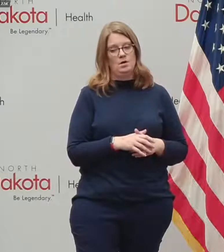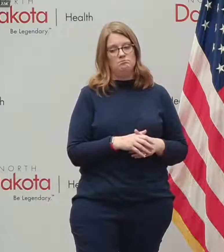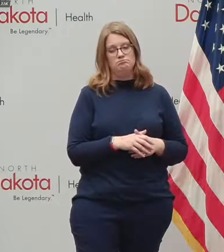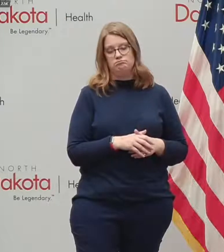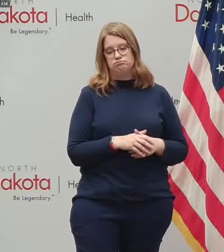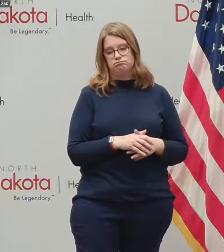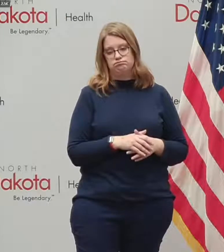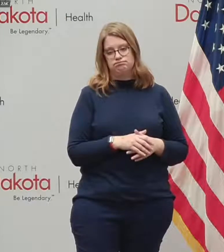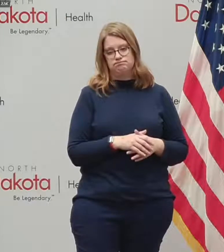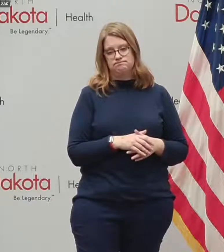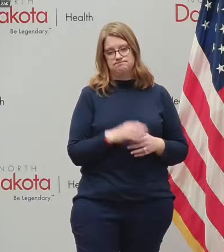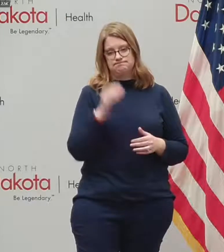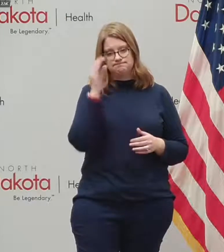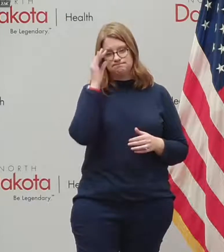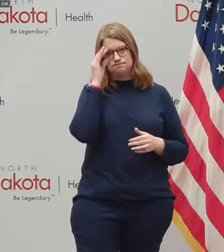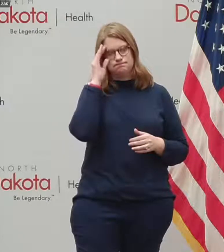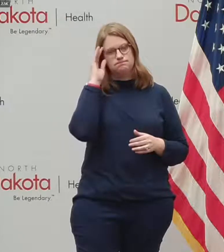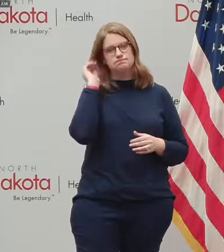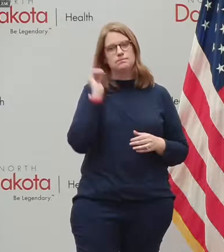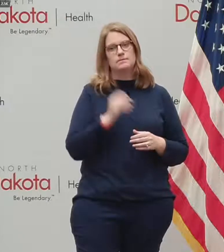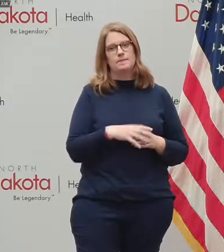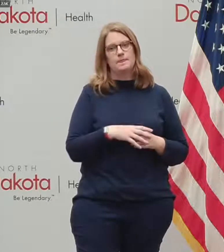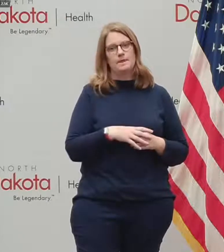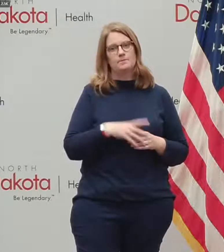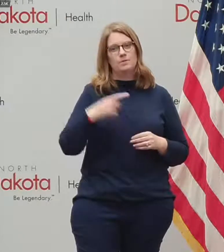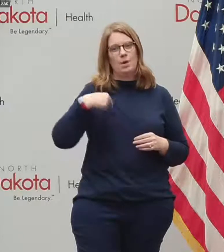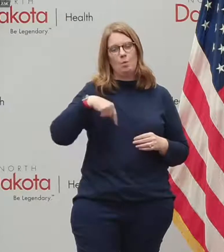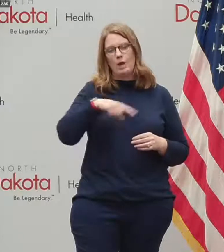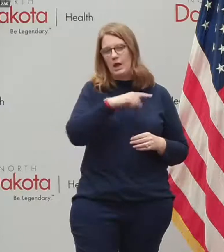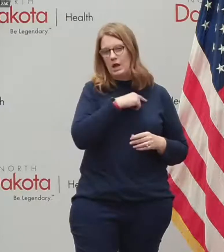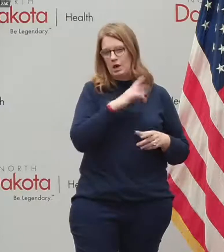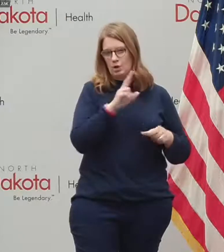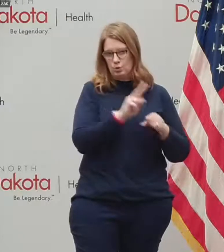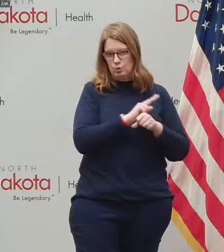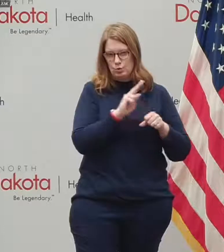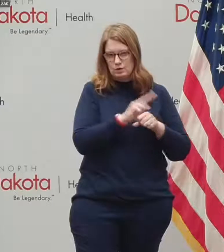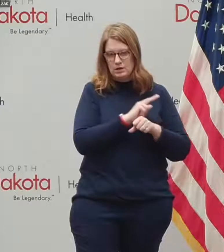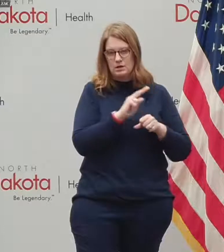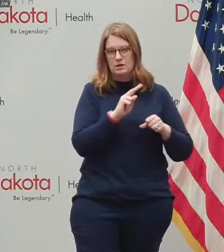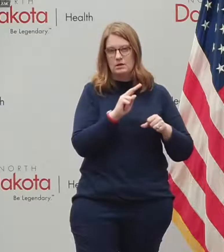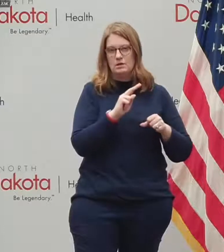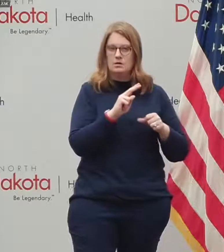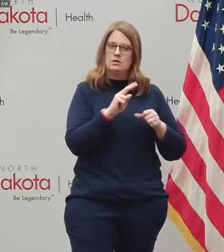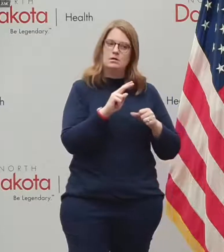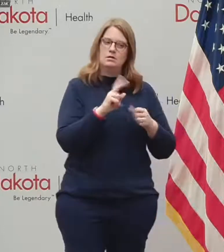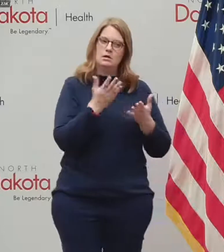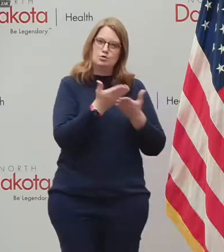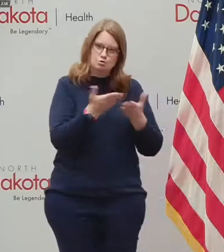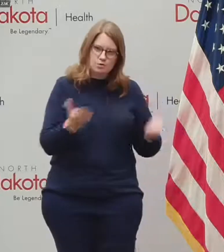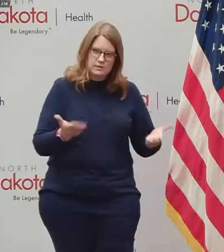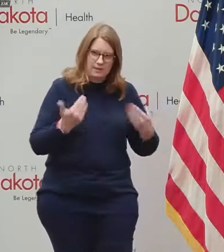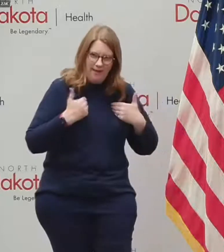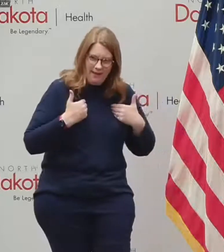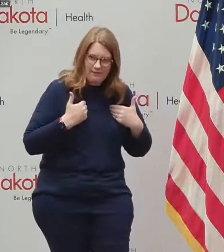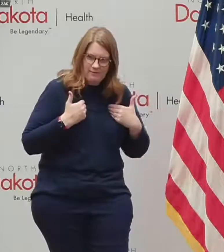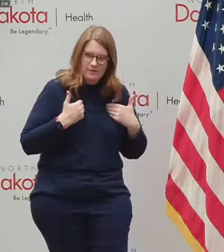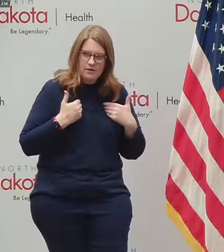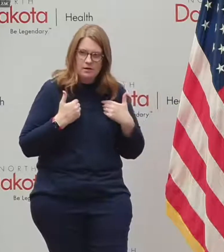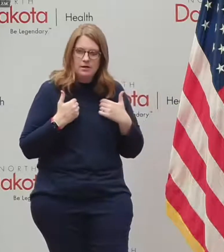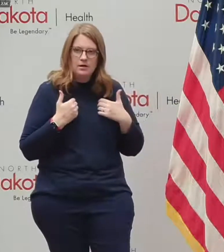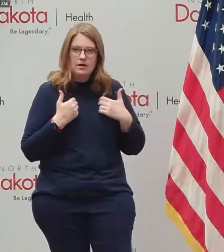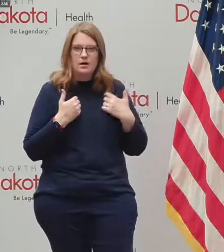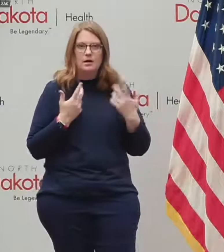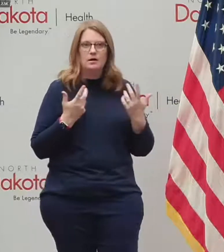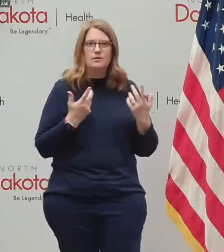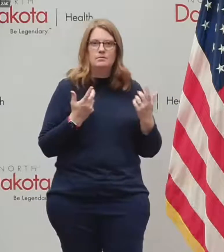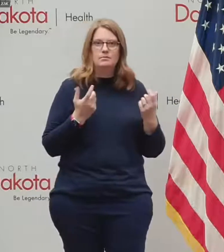is, we are using, as the governor said, the tools that we have. Again, to what was mentioned earlier,